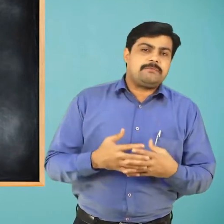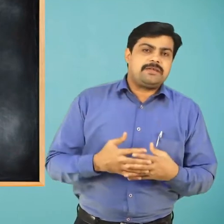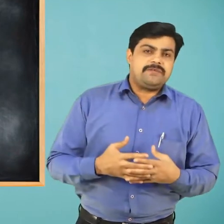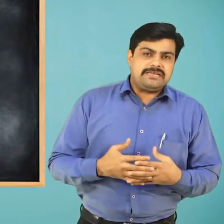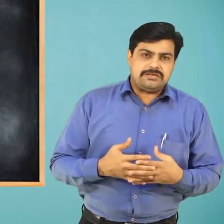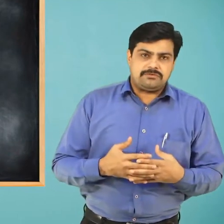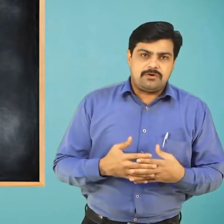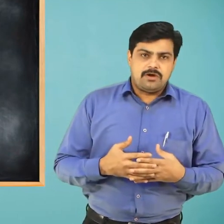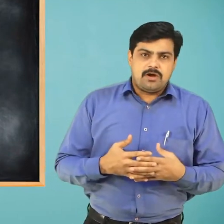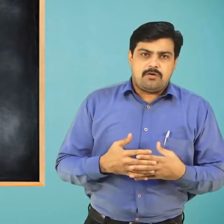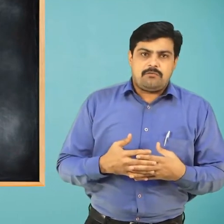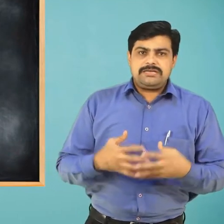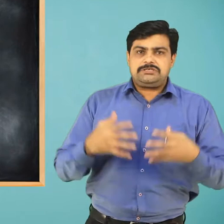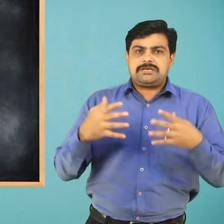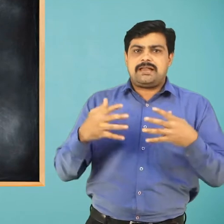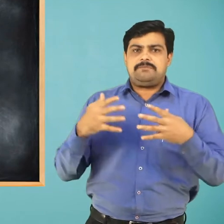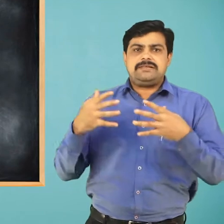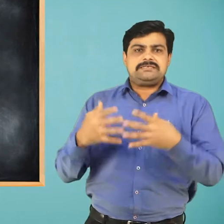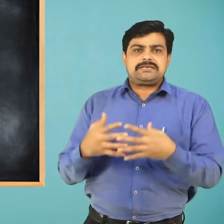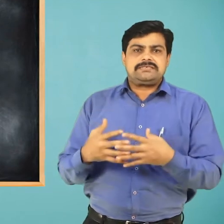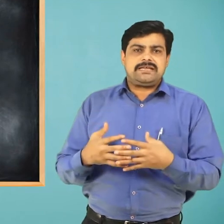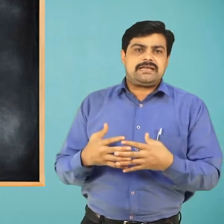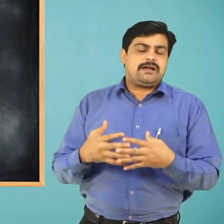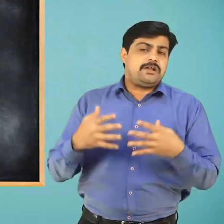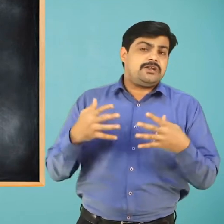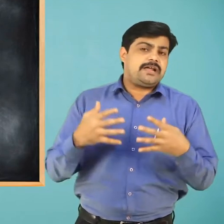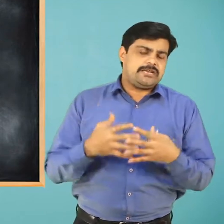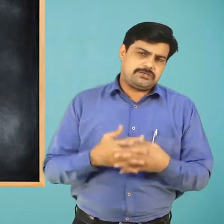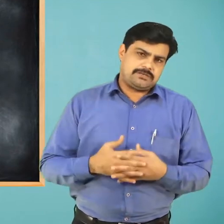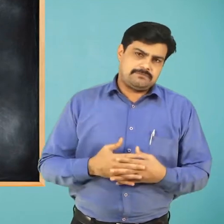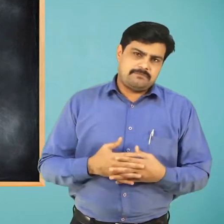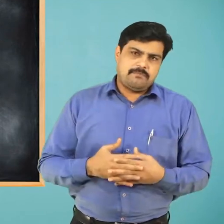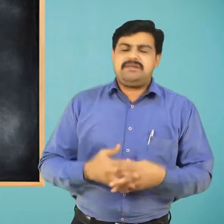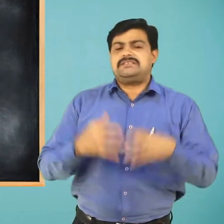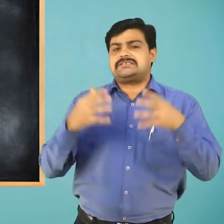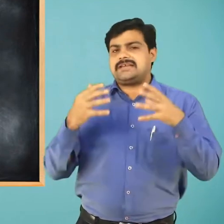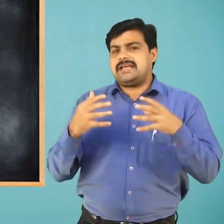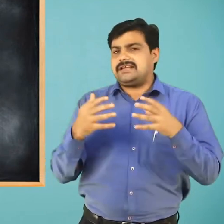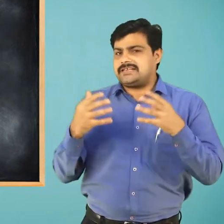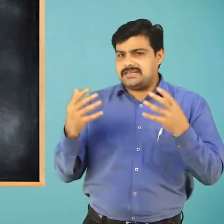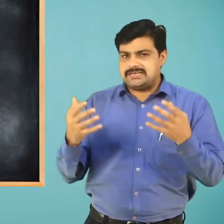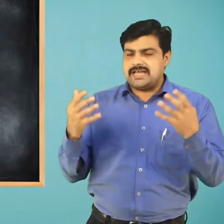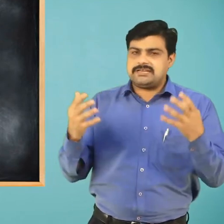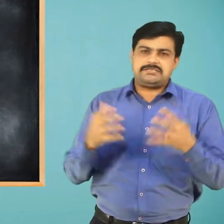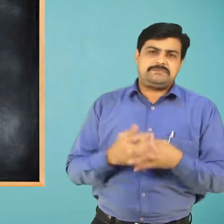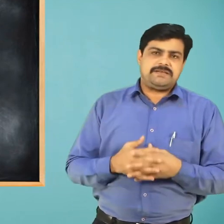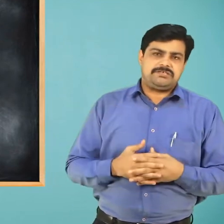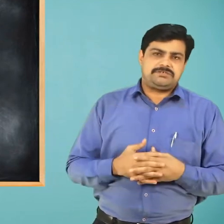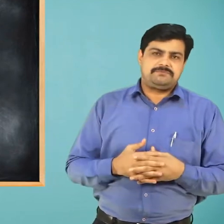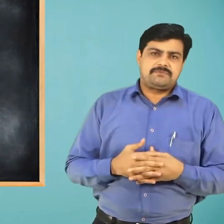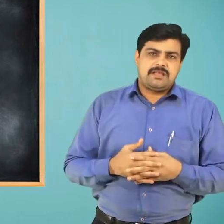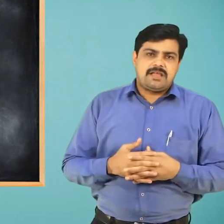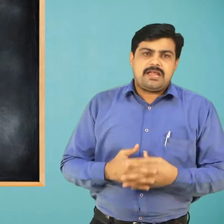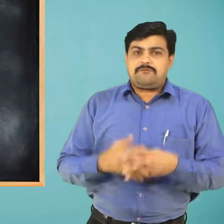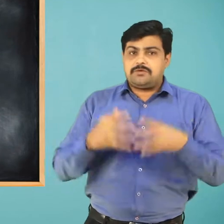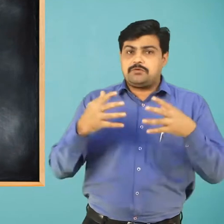forthcoming video we shall be discussing narration, means direct and indirect speech. If you